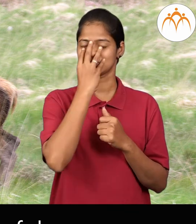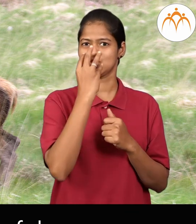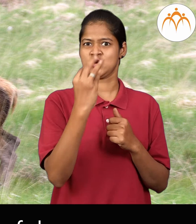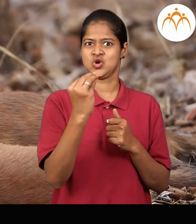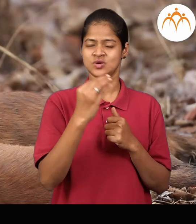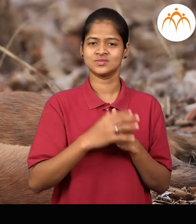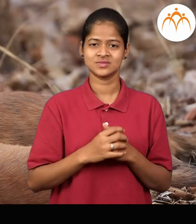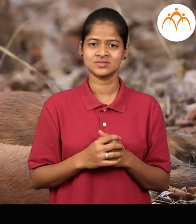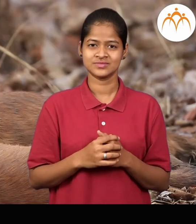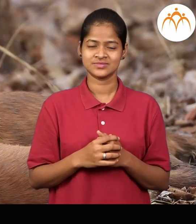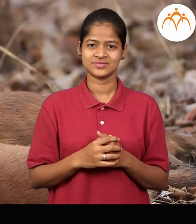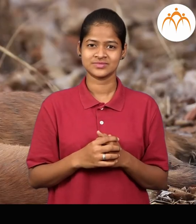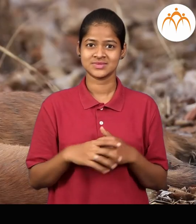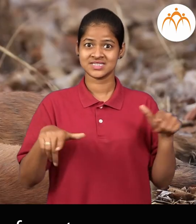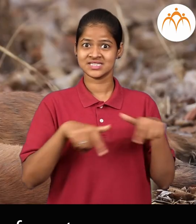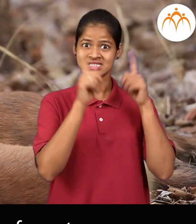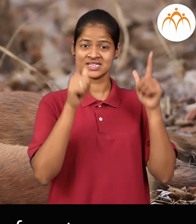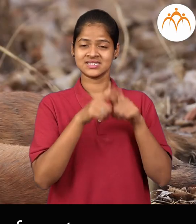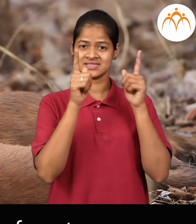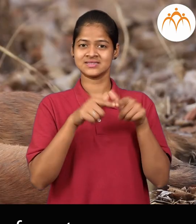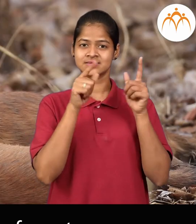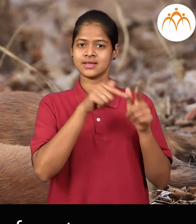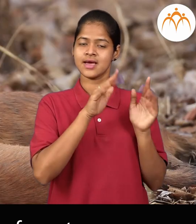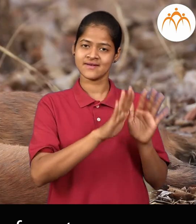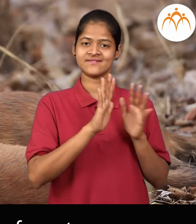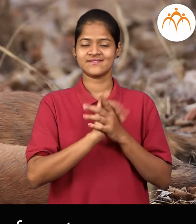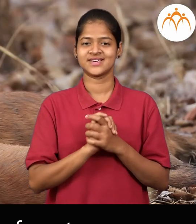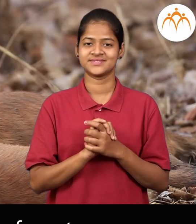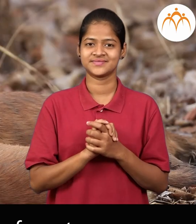Fox. Fox lives in the forest.